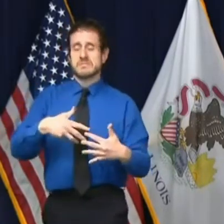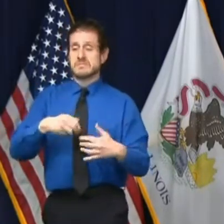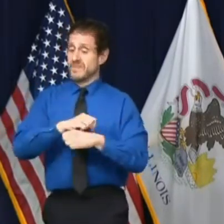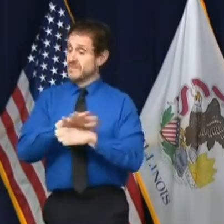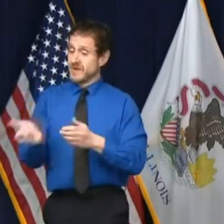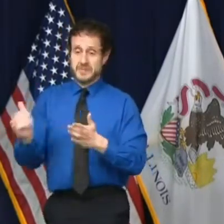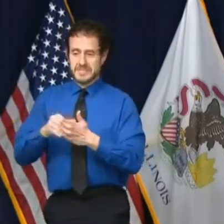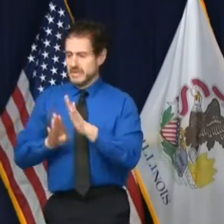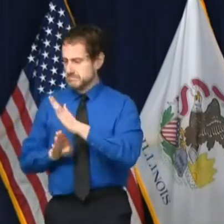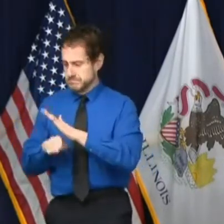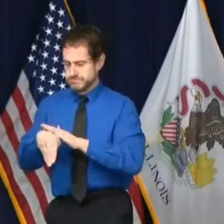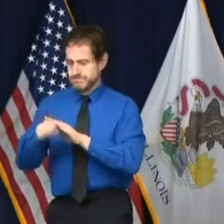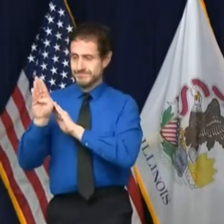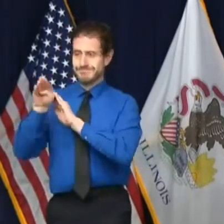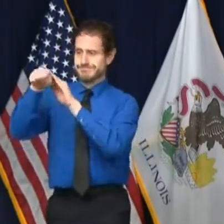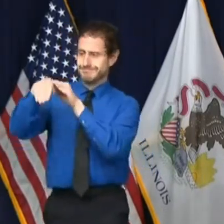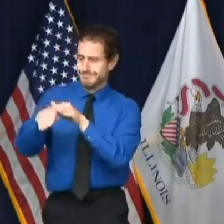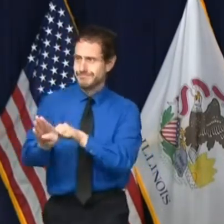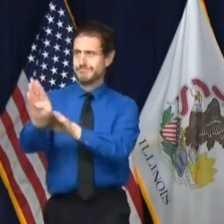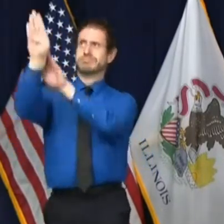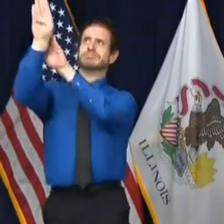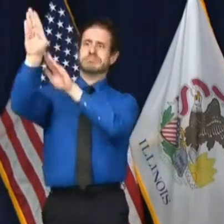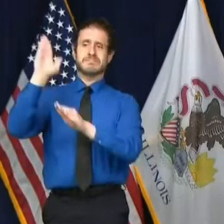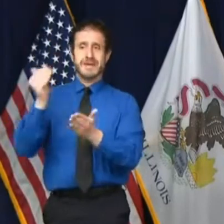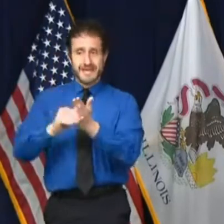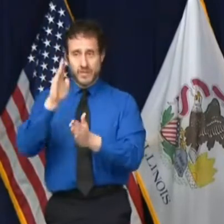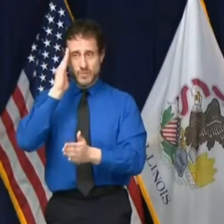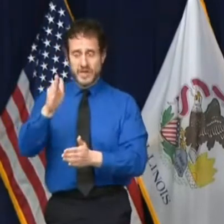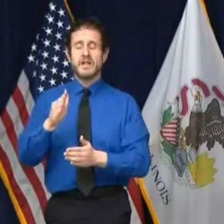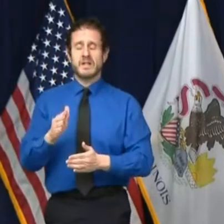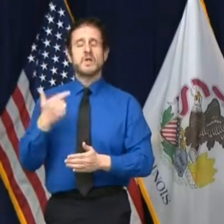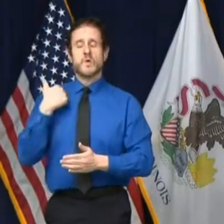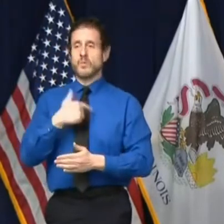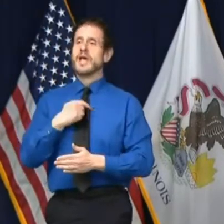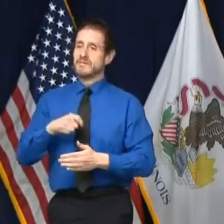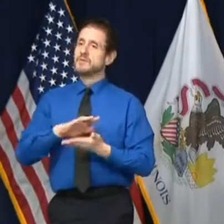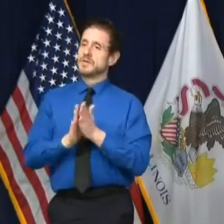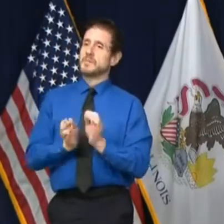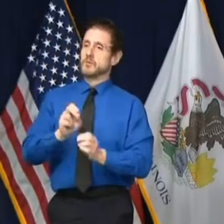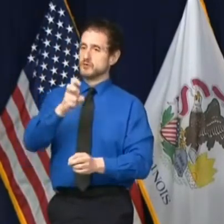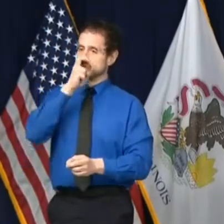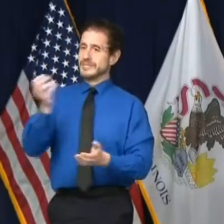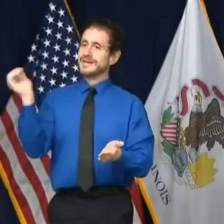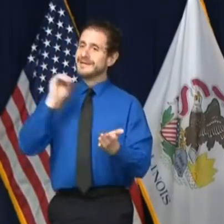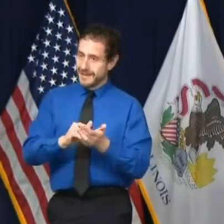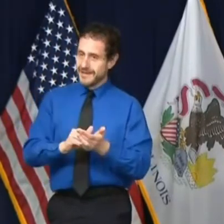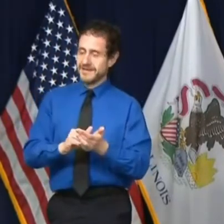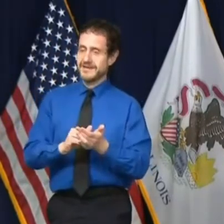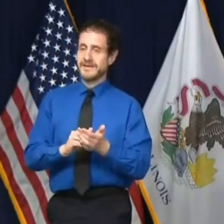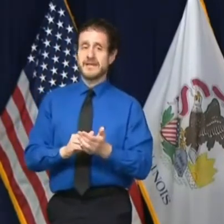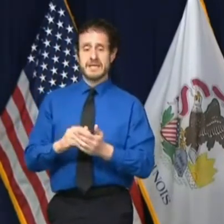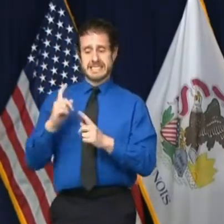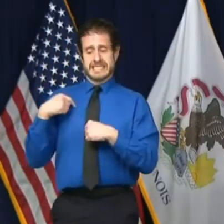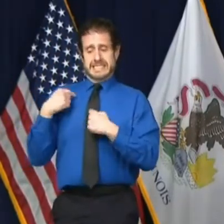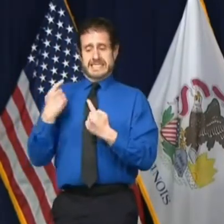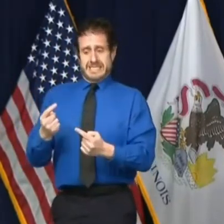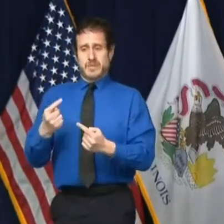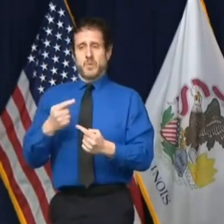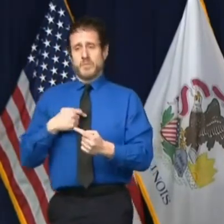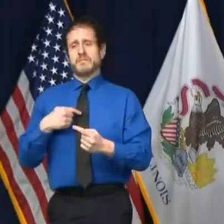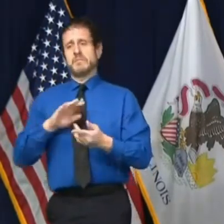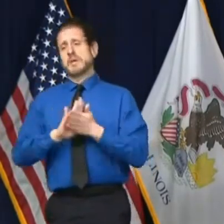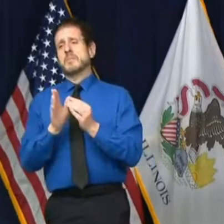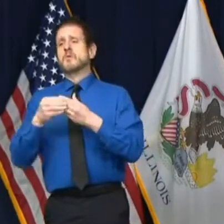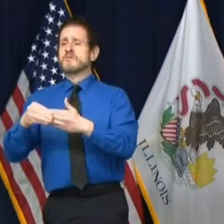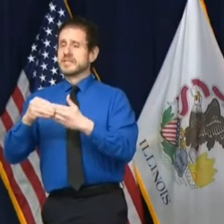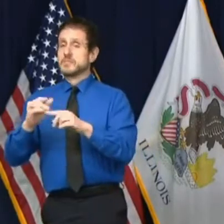a previous executive order or a more stringent lockdown than what we've had, if in fact there's